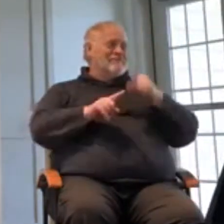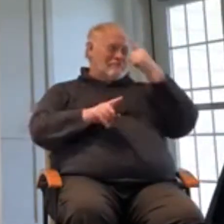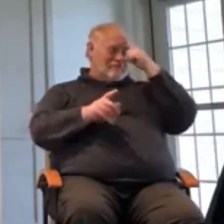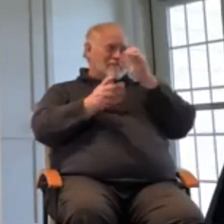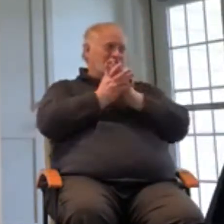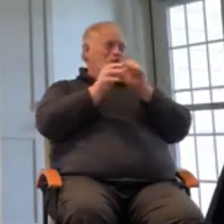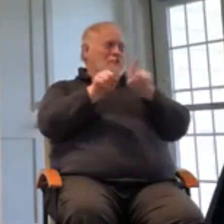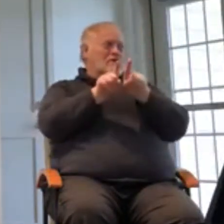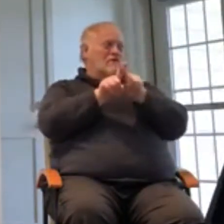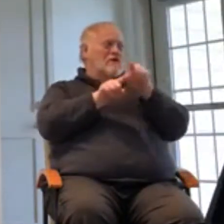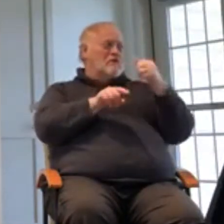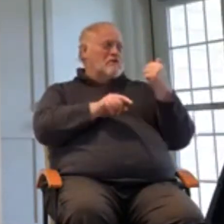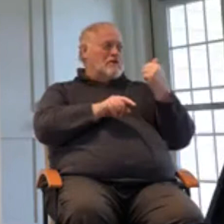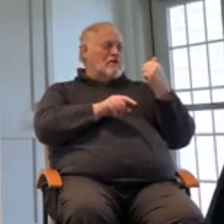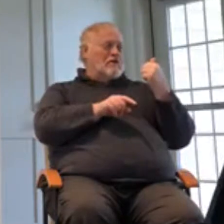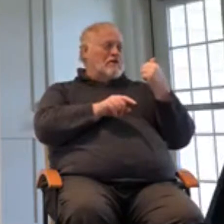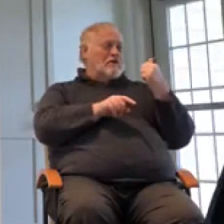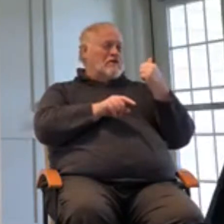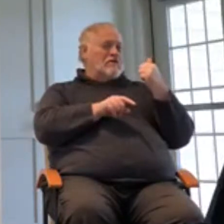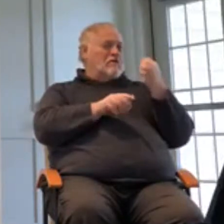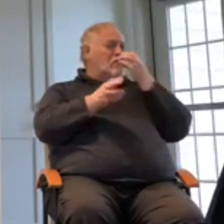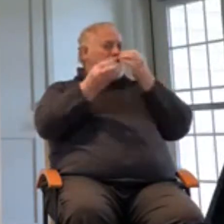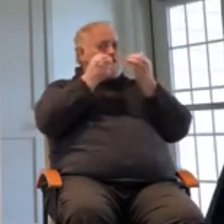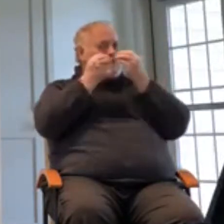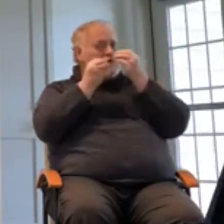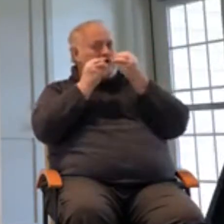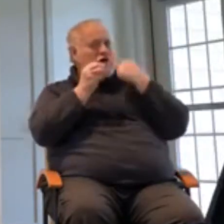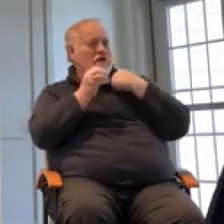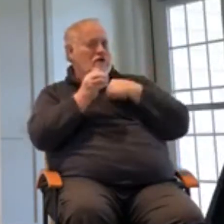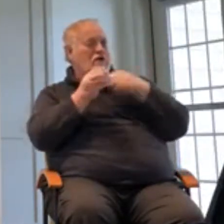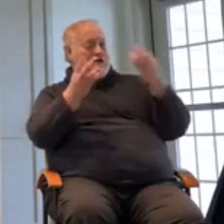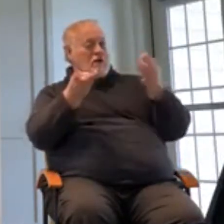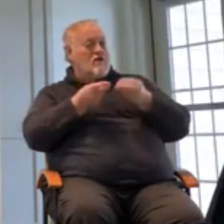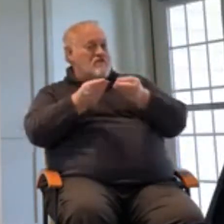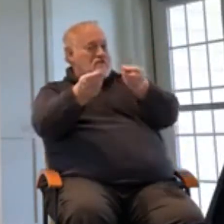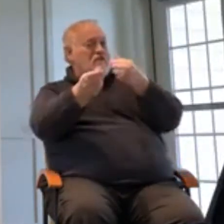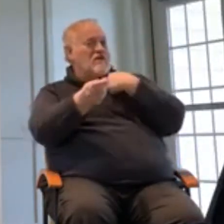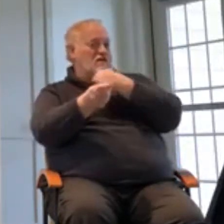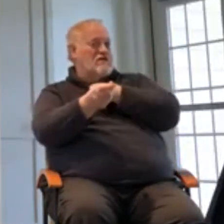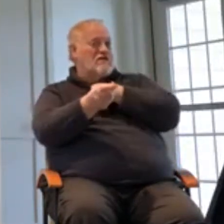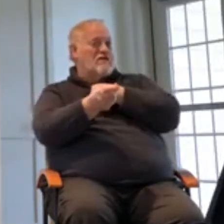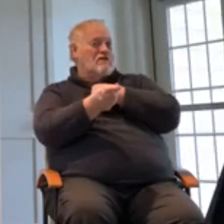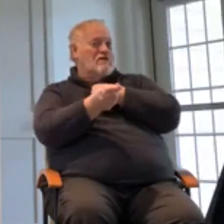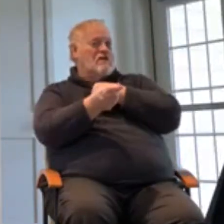like any other meal. It can feed us. And you know what?